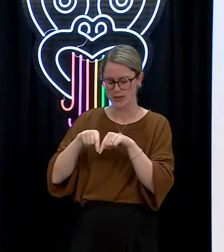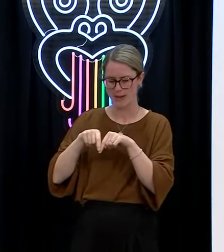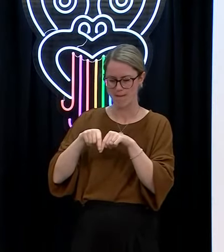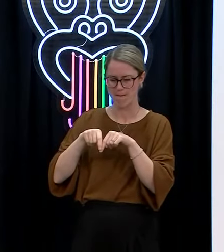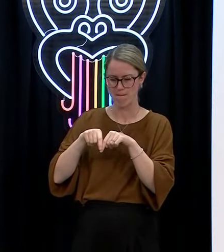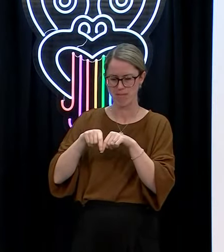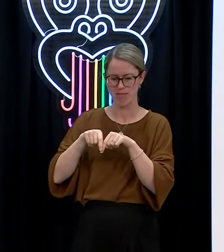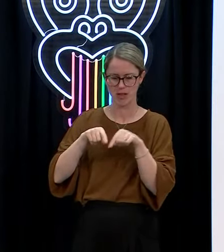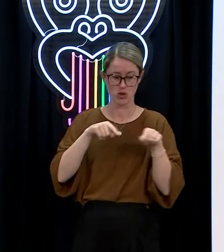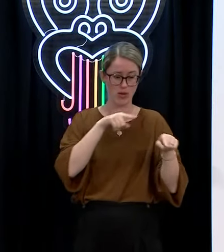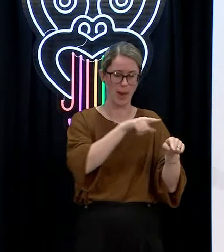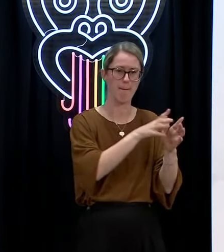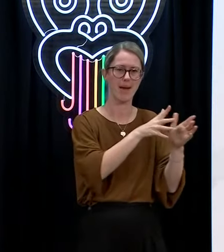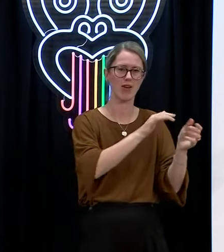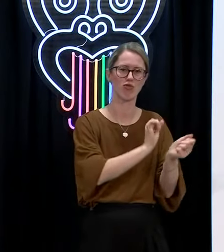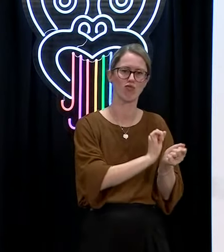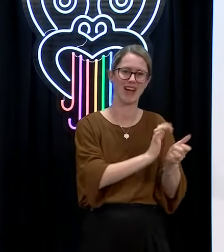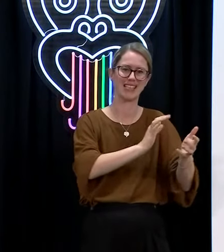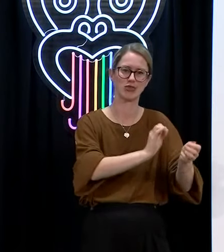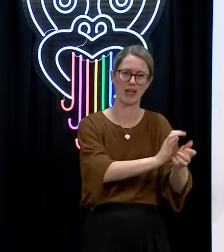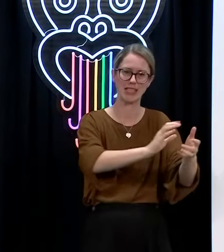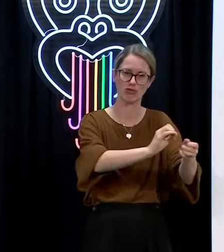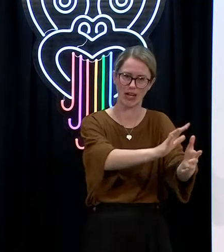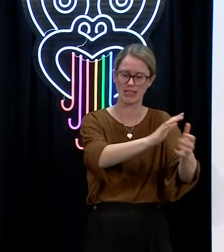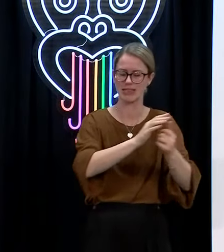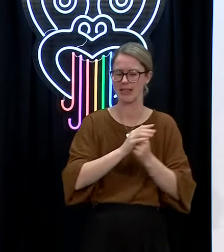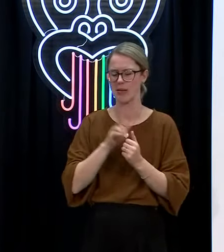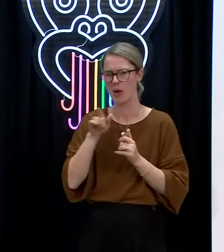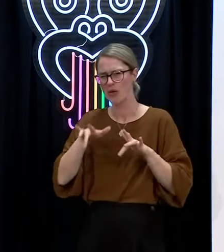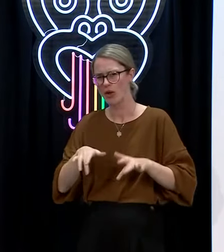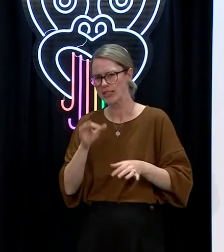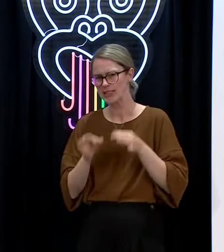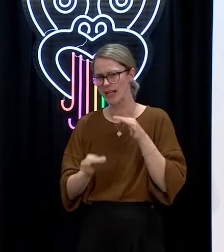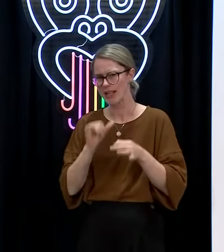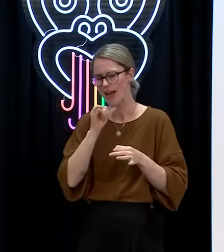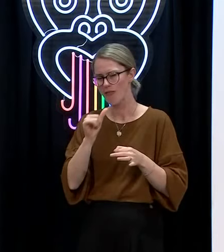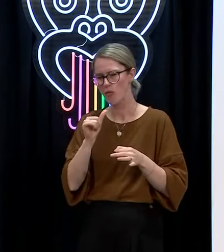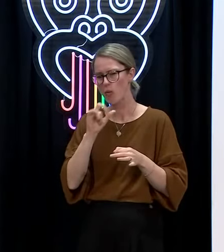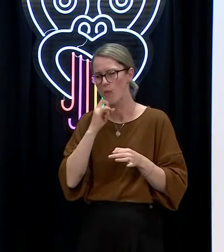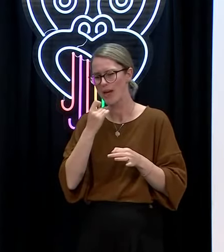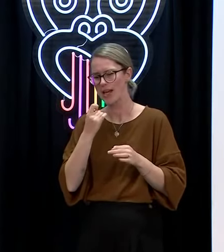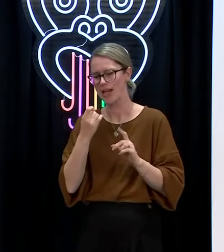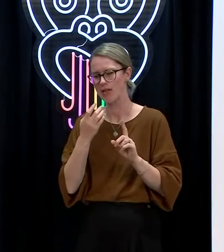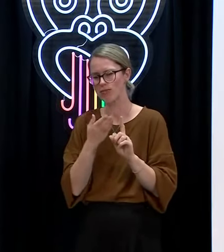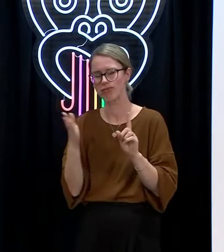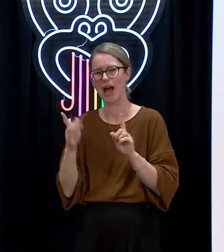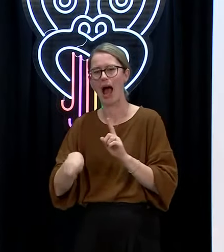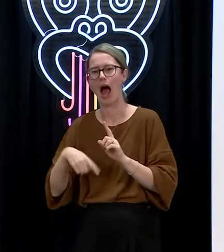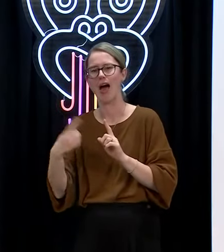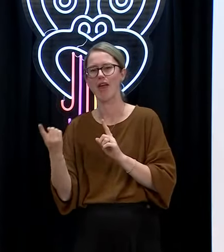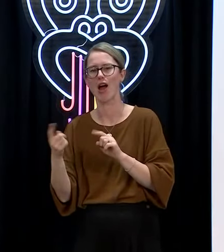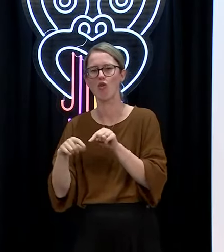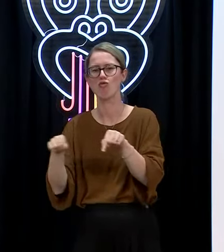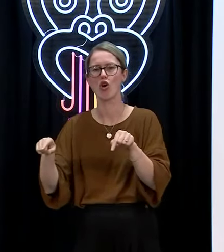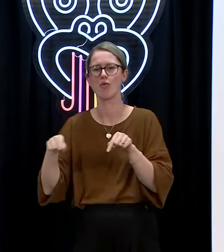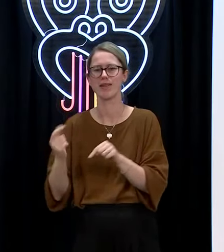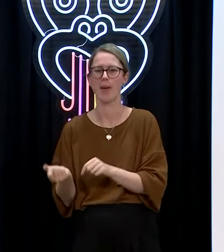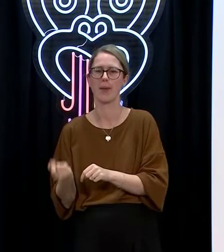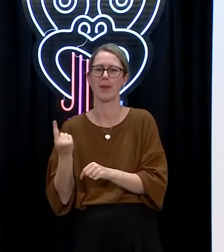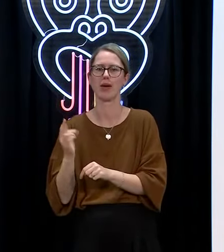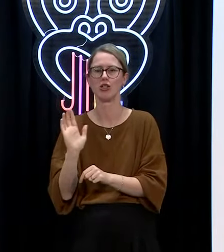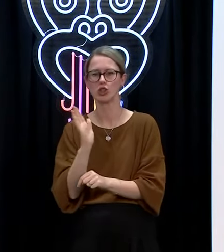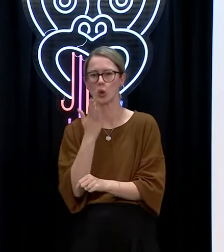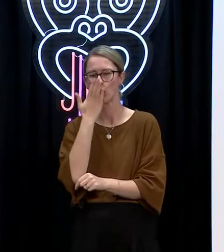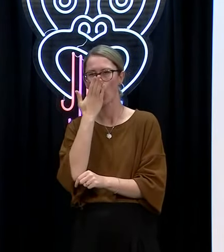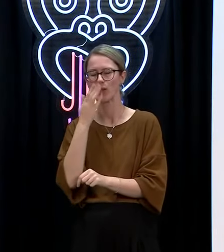foreshadowed release of rooms. We haven't made decisions yet on whether there'd be out of cycle, if you like, re-releases of short